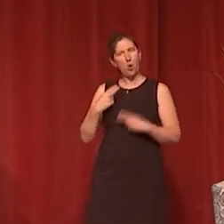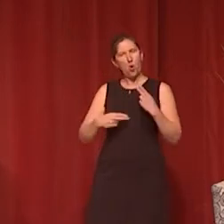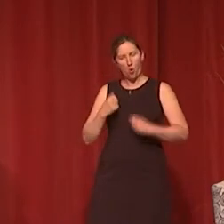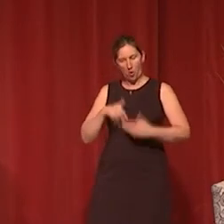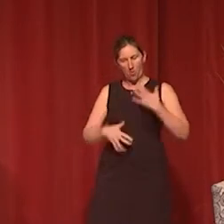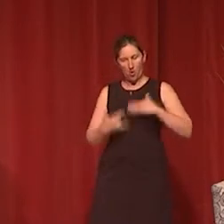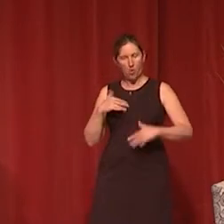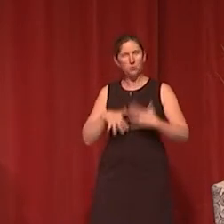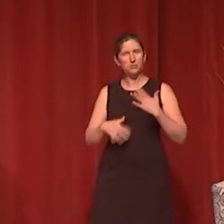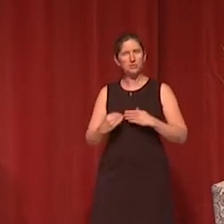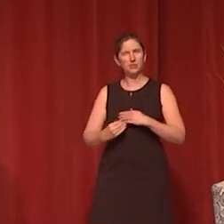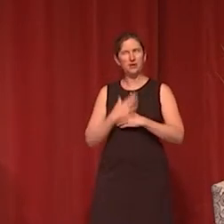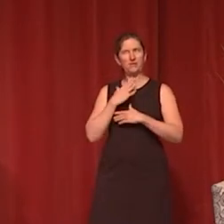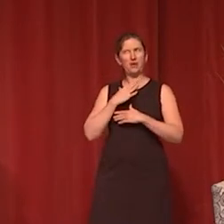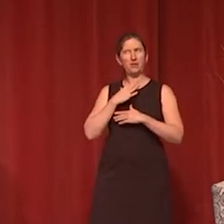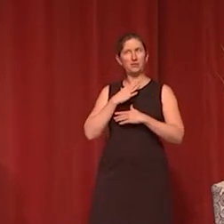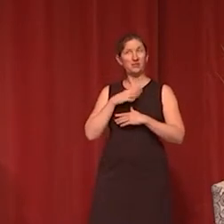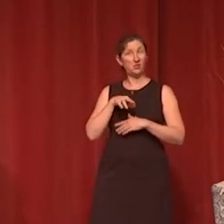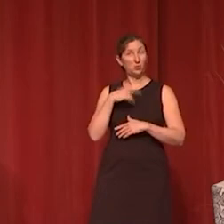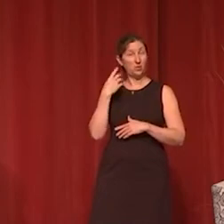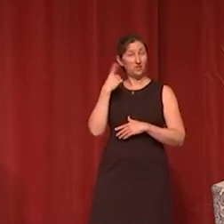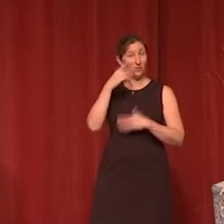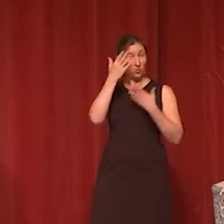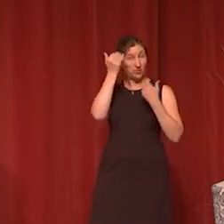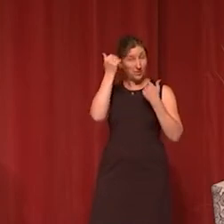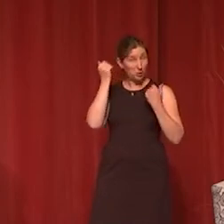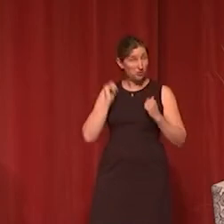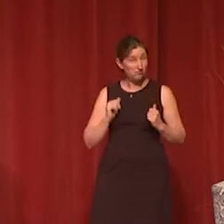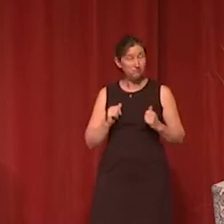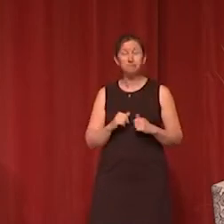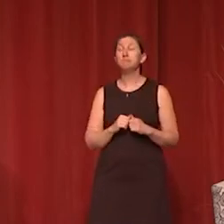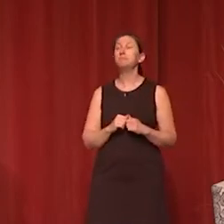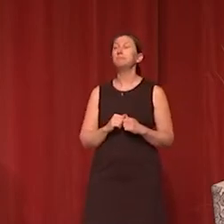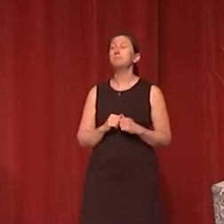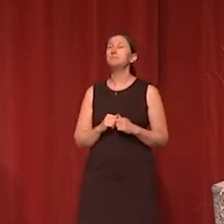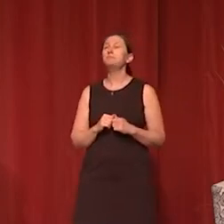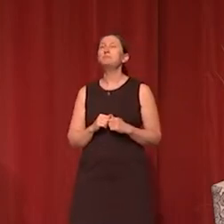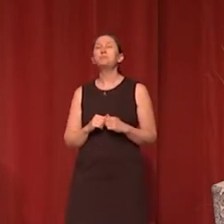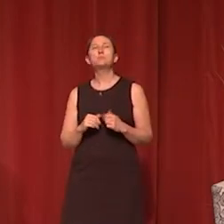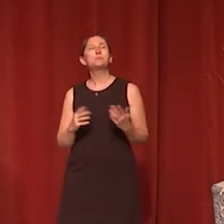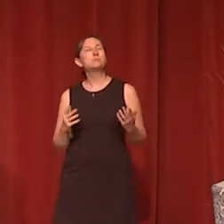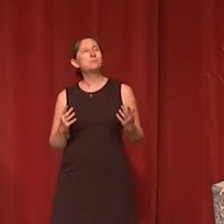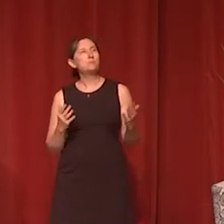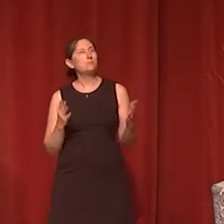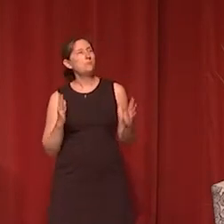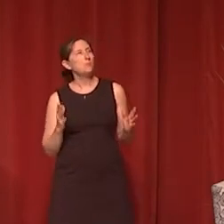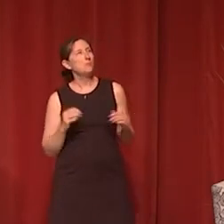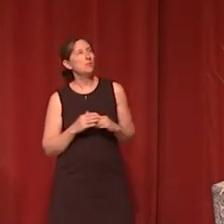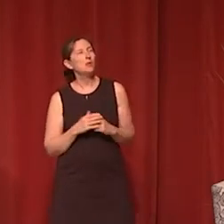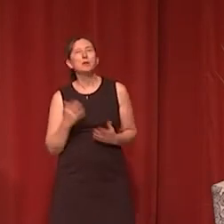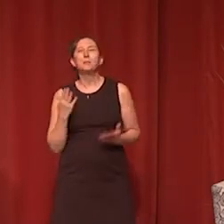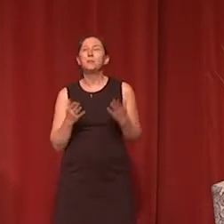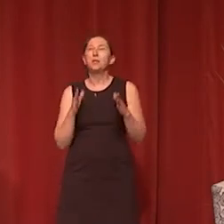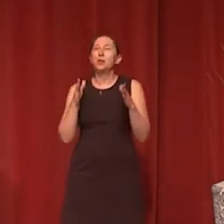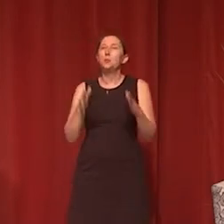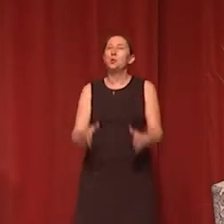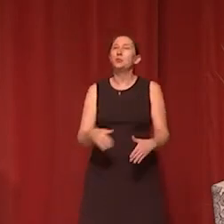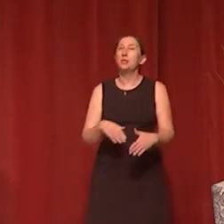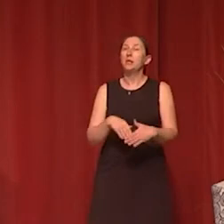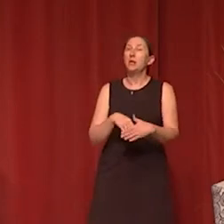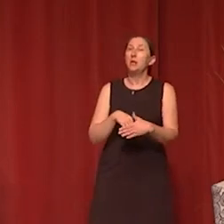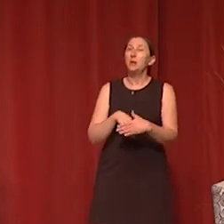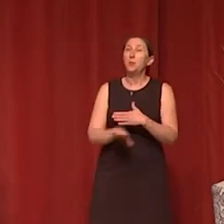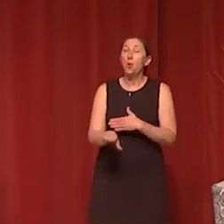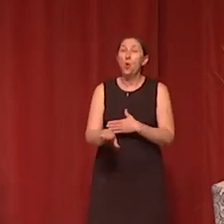person's risk for dementia. Now, with persons who maybe were born biologically male